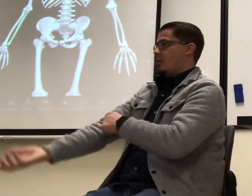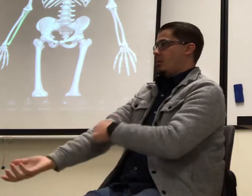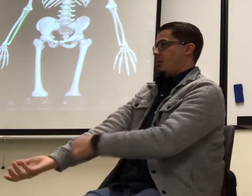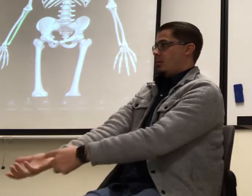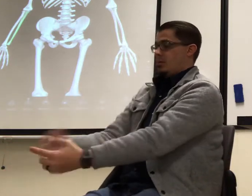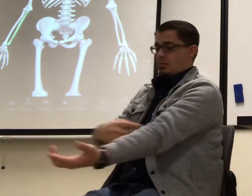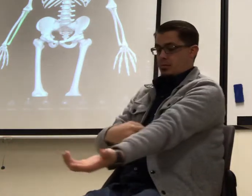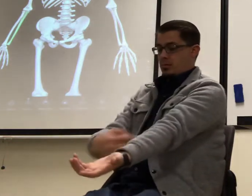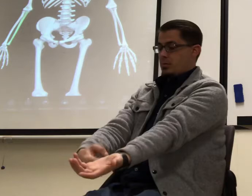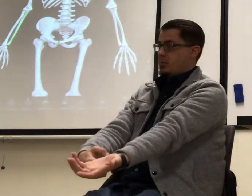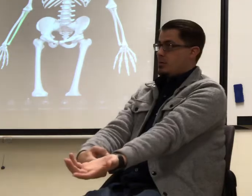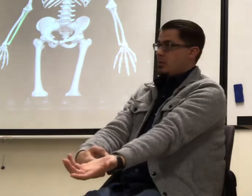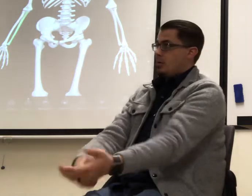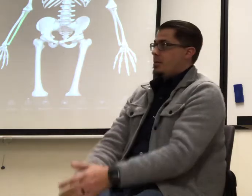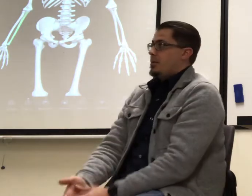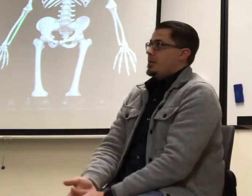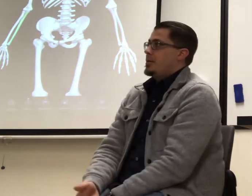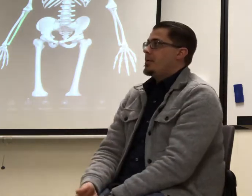side.